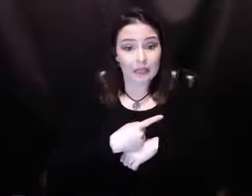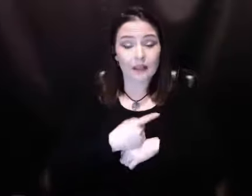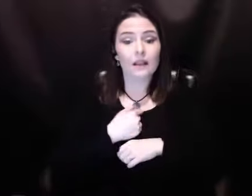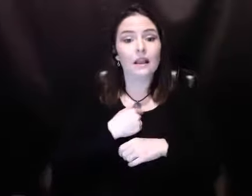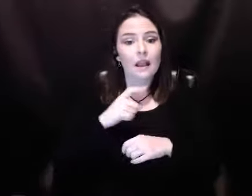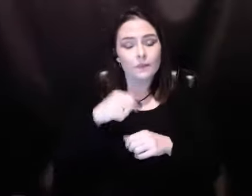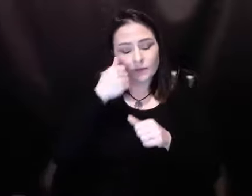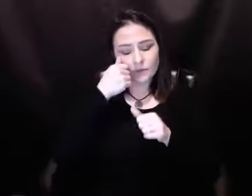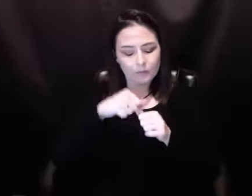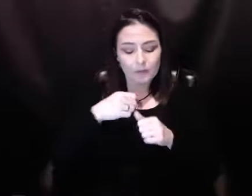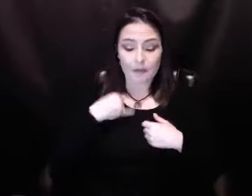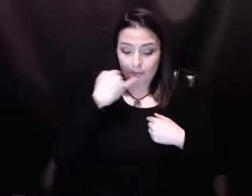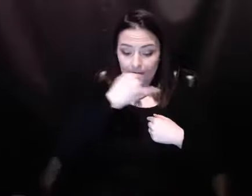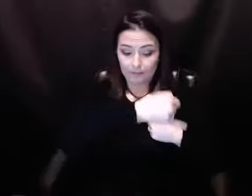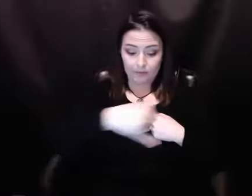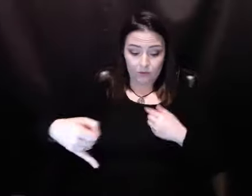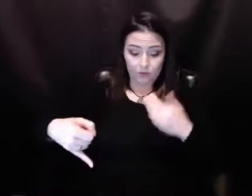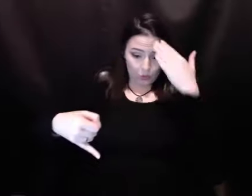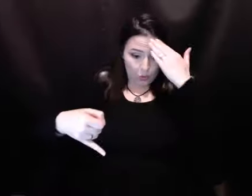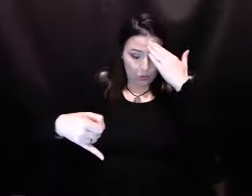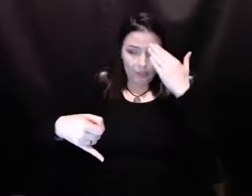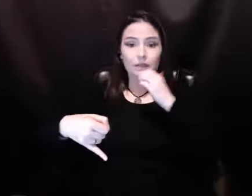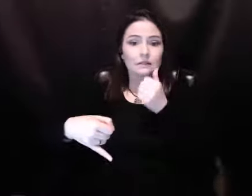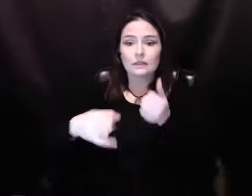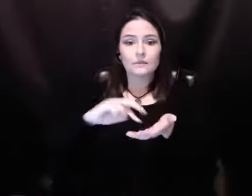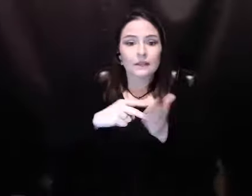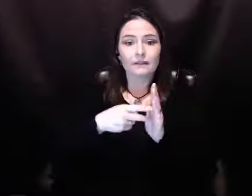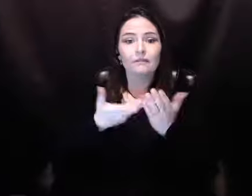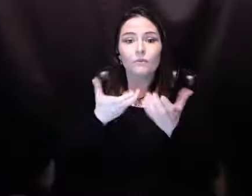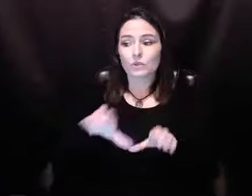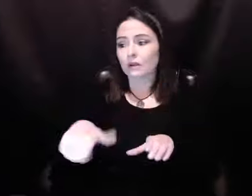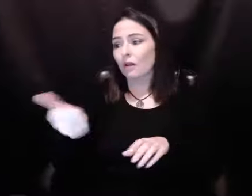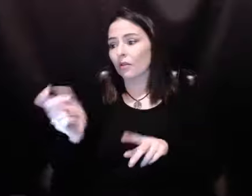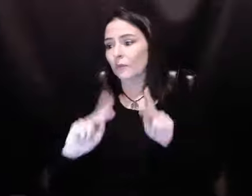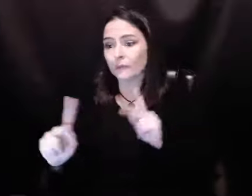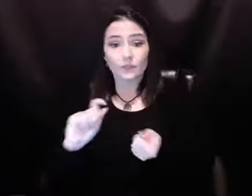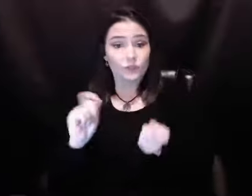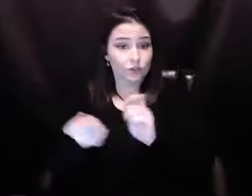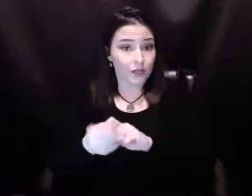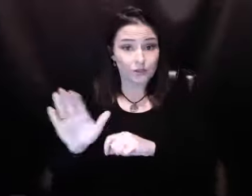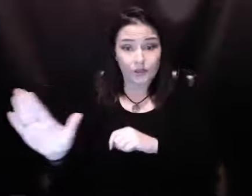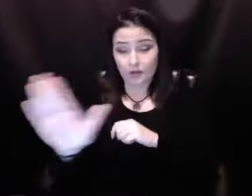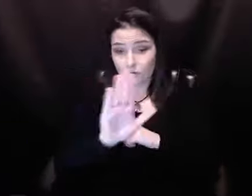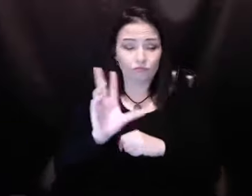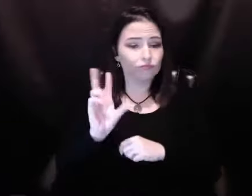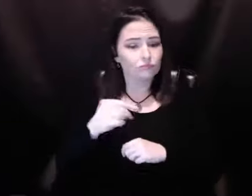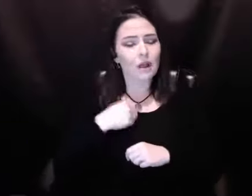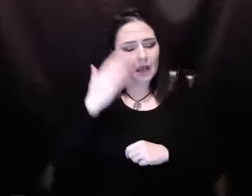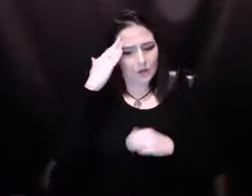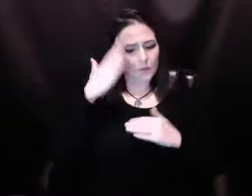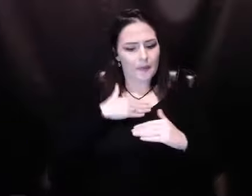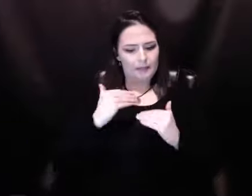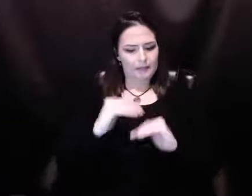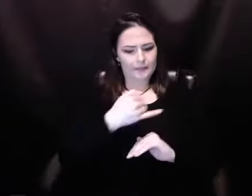do what I say I'm going to do. Today, I have the courage and faith to be true to myself. Whether or not others like or agree with